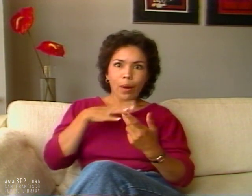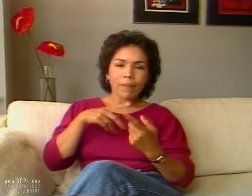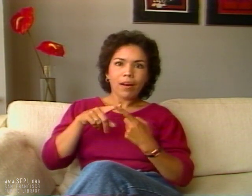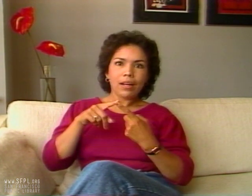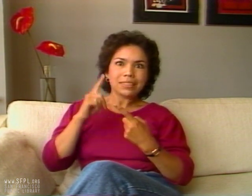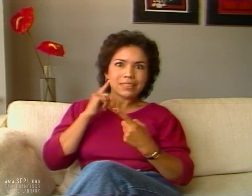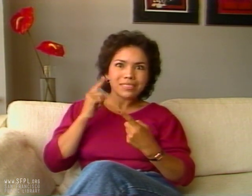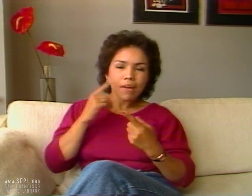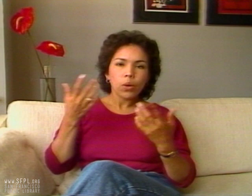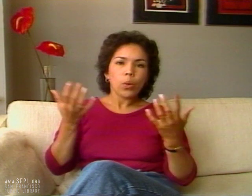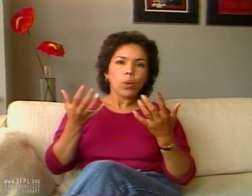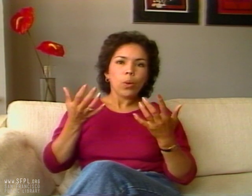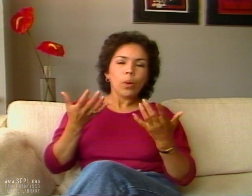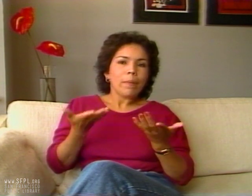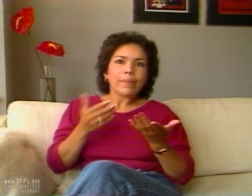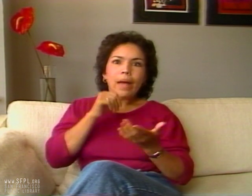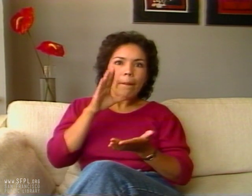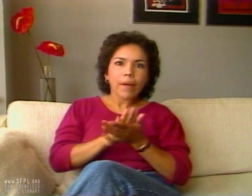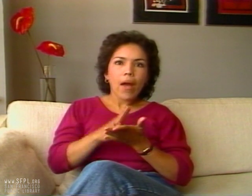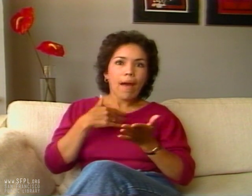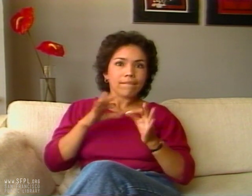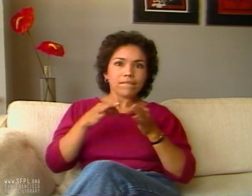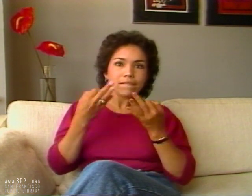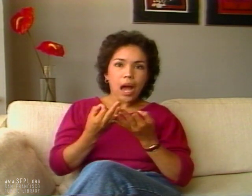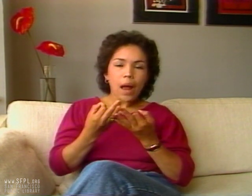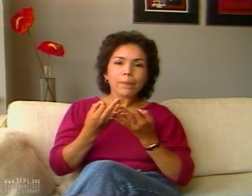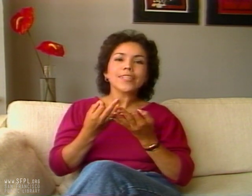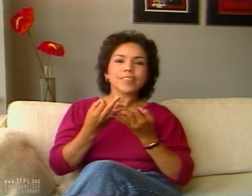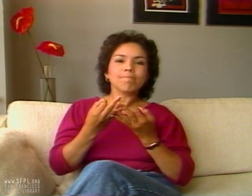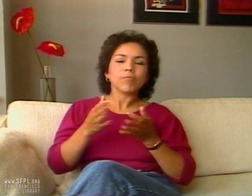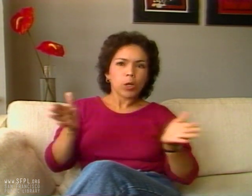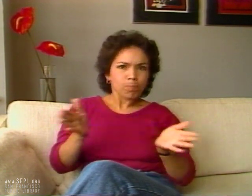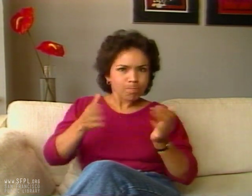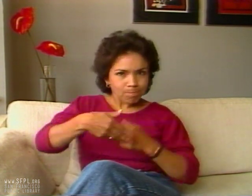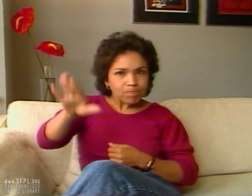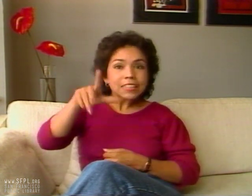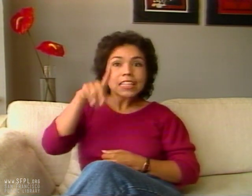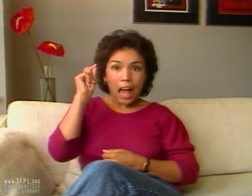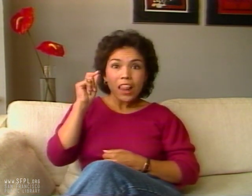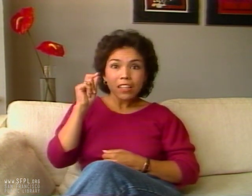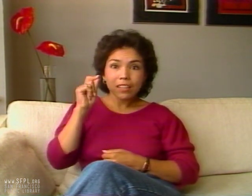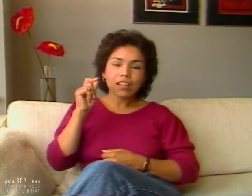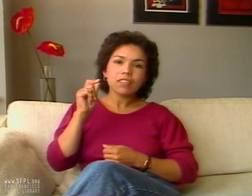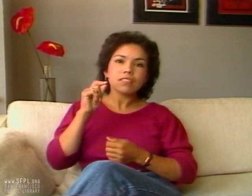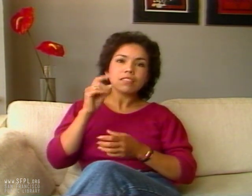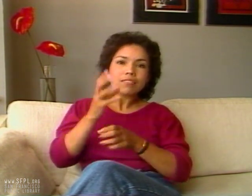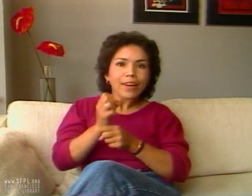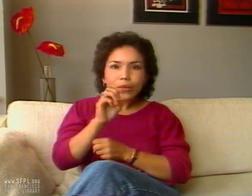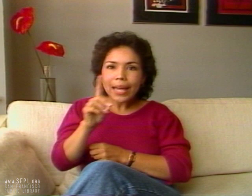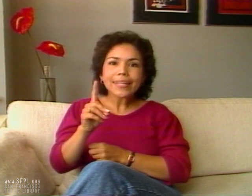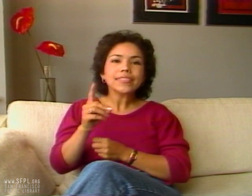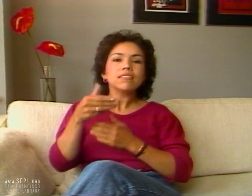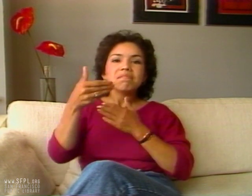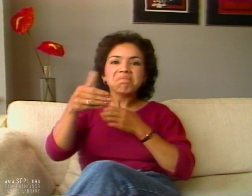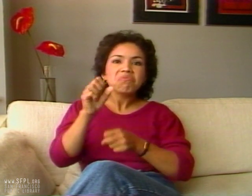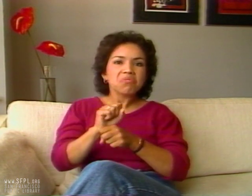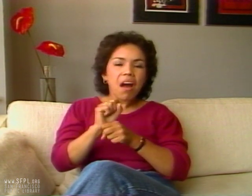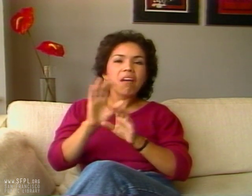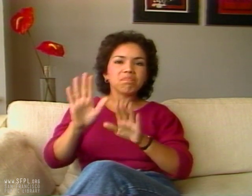deaf. They were afraid I wouldn't be able to marry and have a family. So they sent me to Gallaudet College, hoping that at least I'd get an